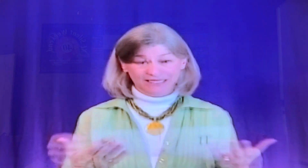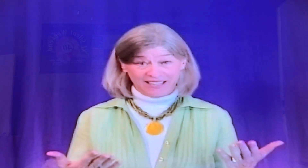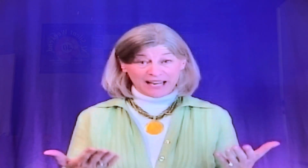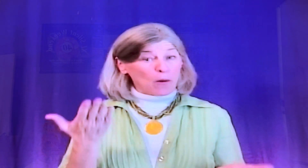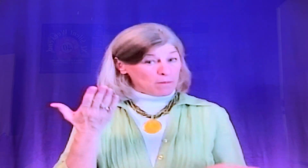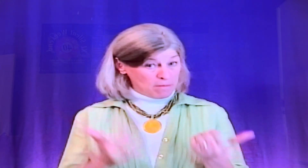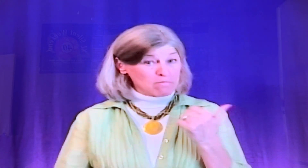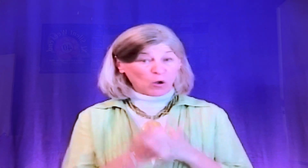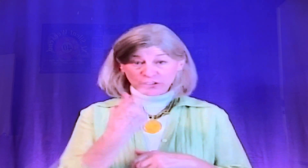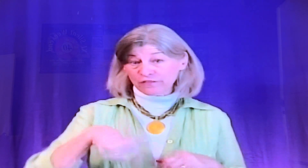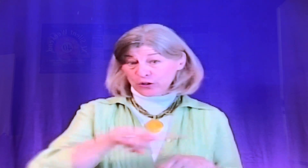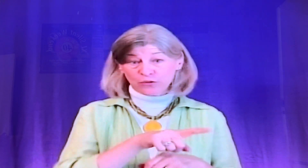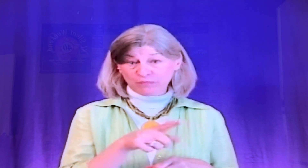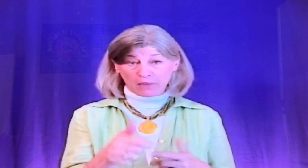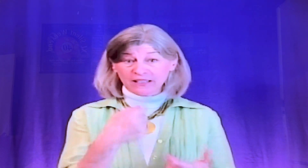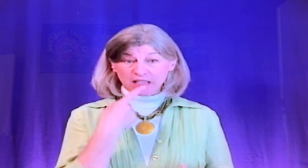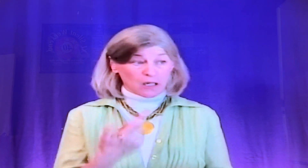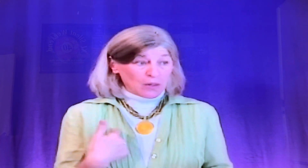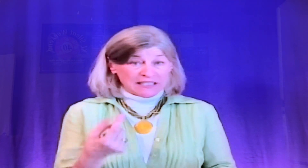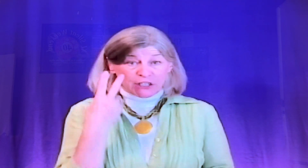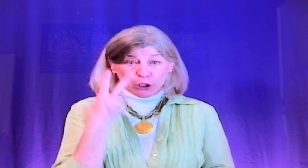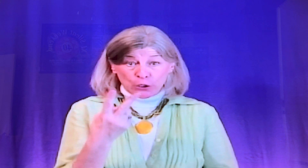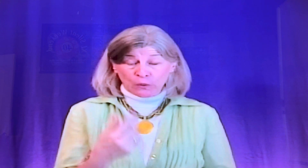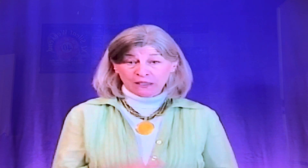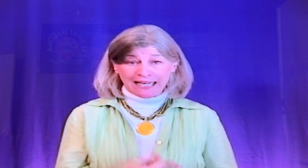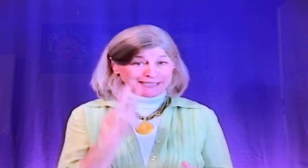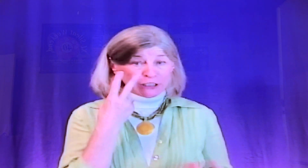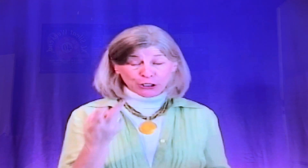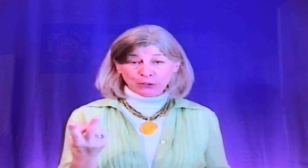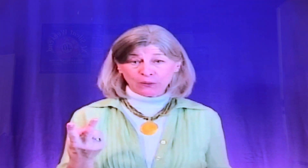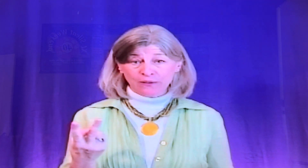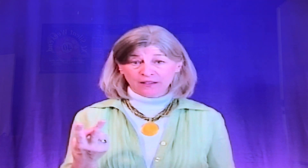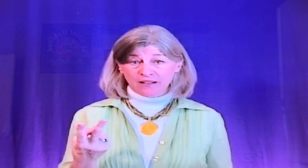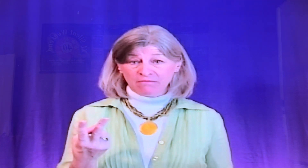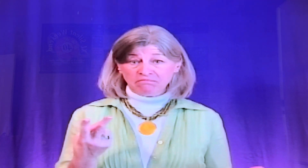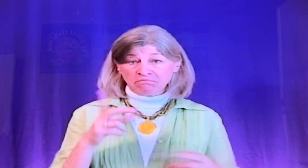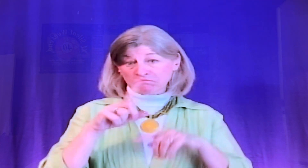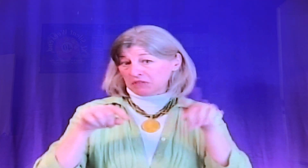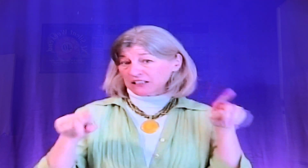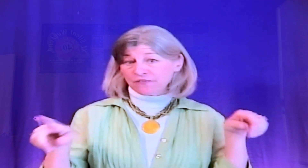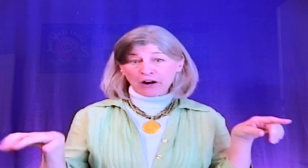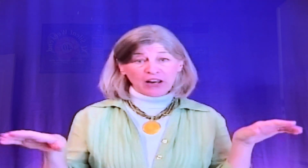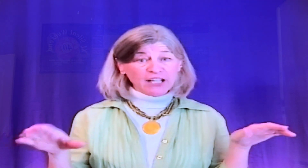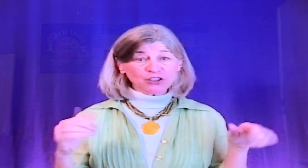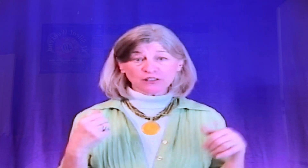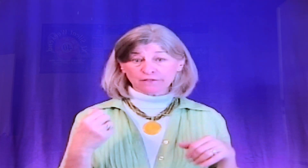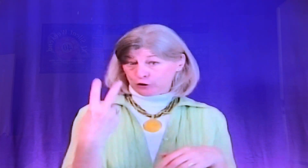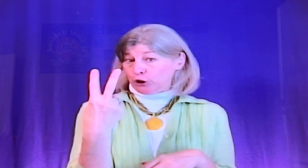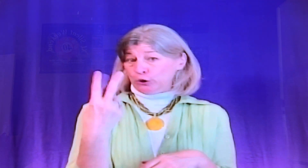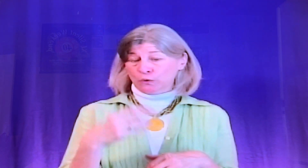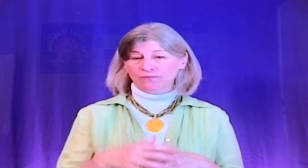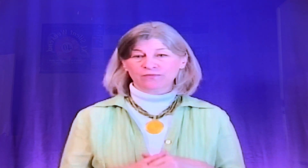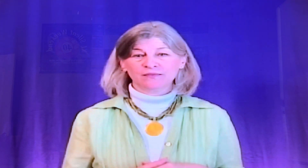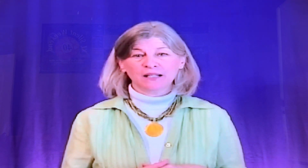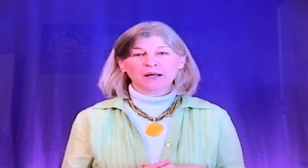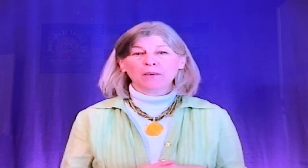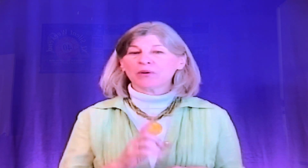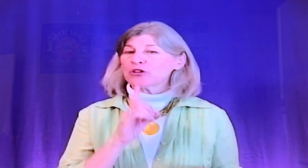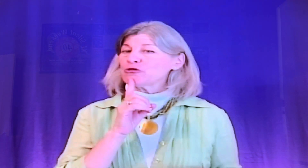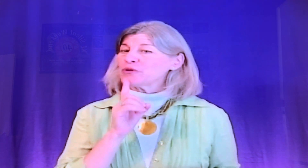Now, most of you probably said, oh, I see 2. I see 2. Lots of variations of 2. But the truth